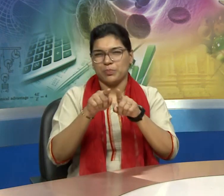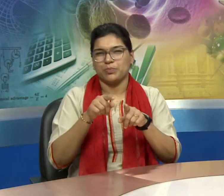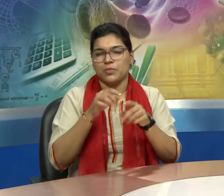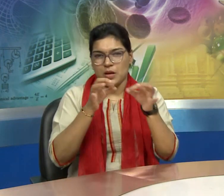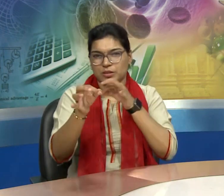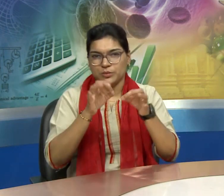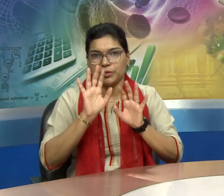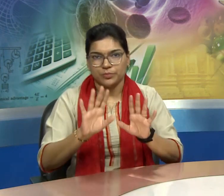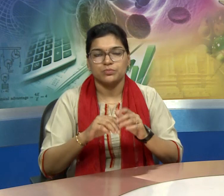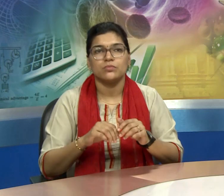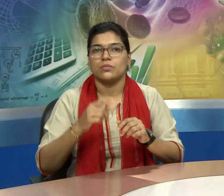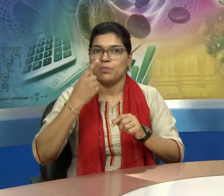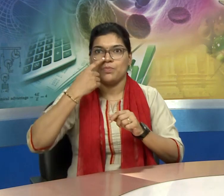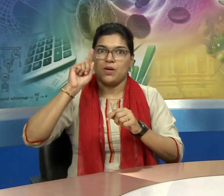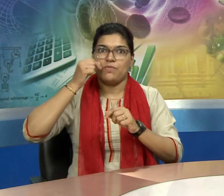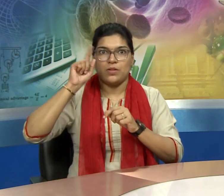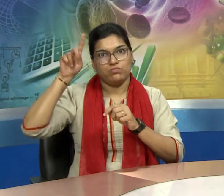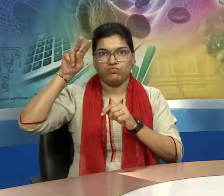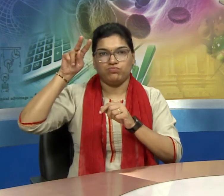This word is posterity.